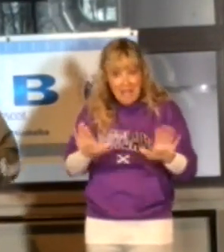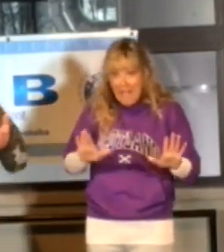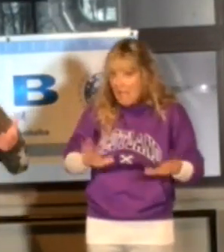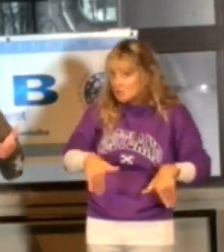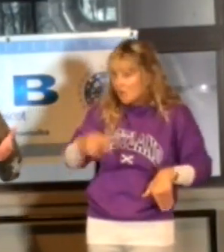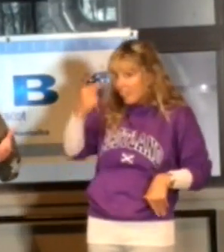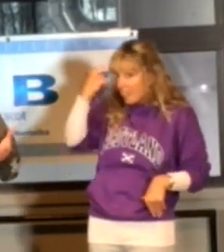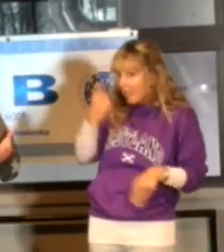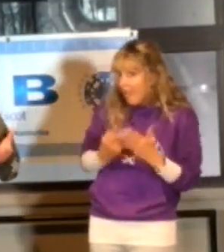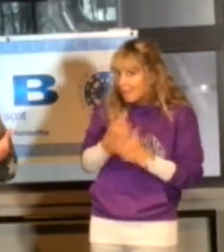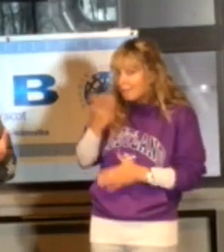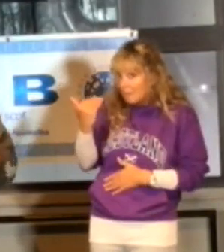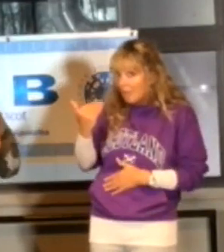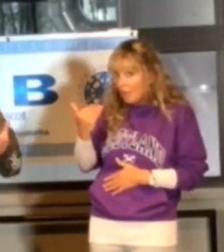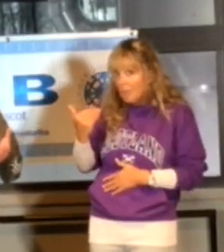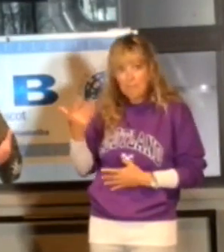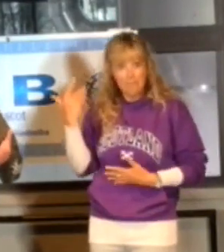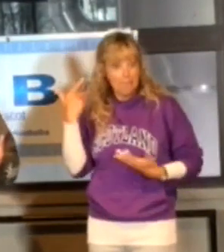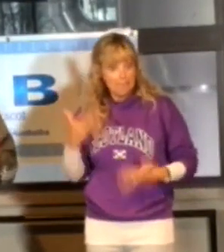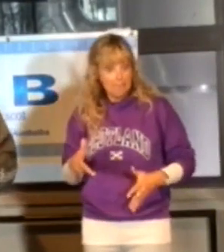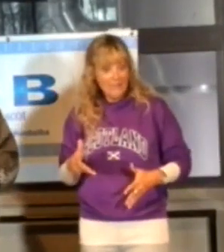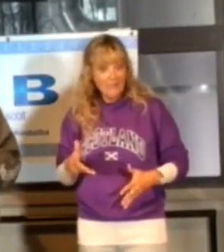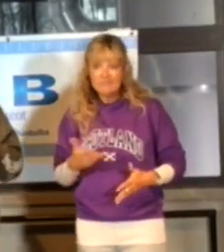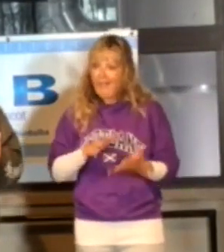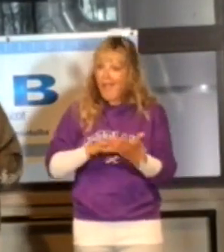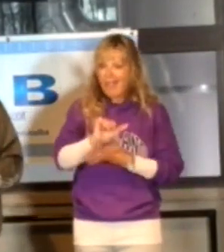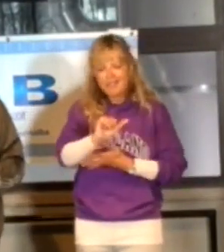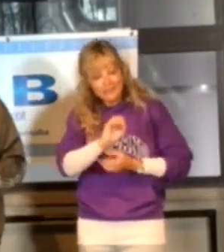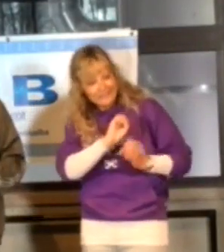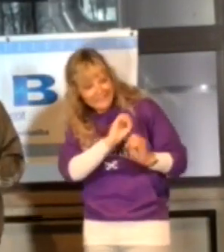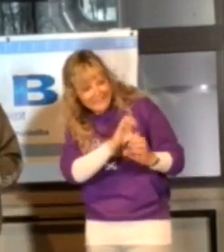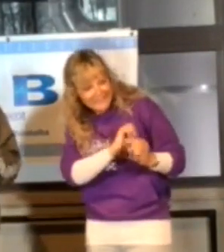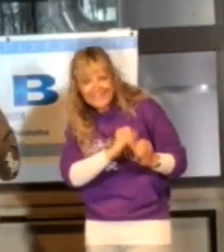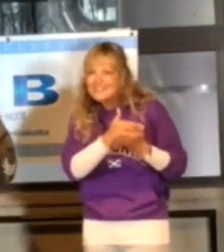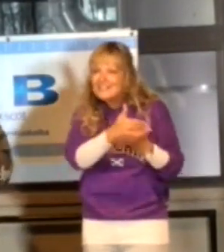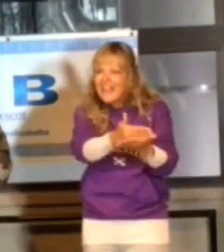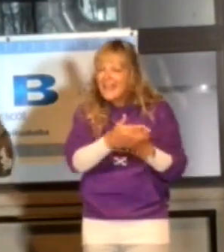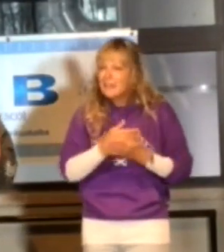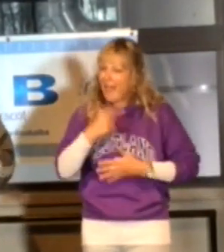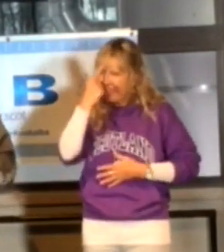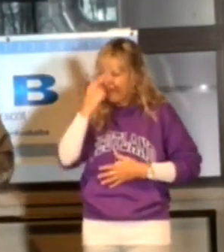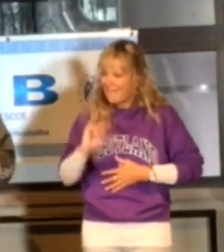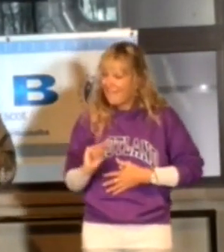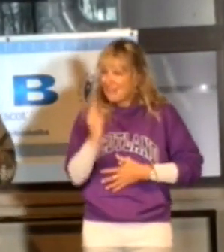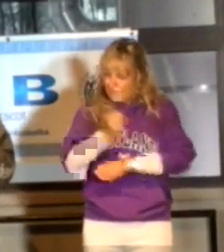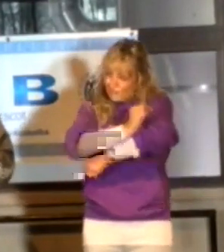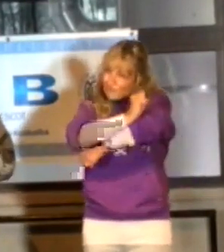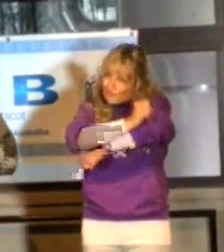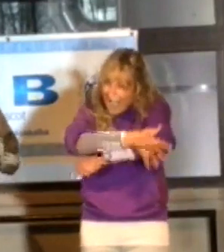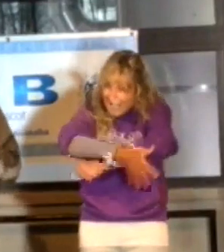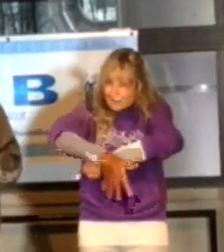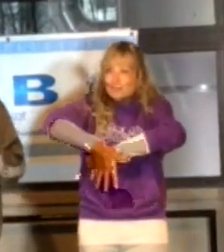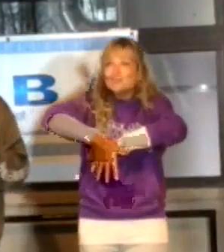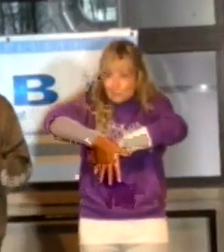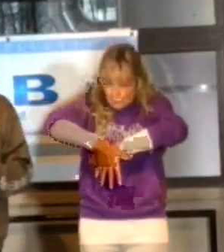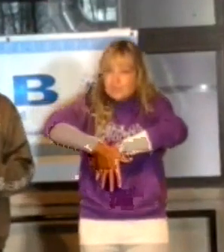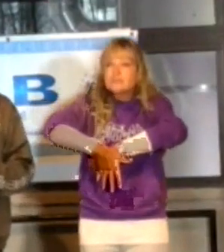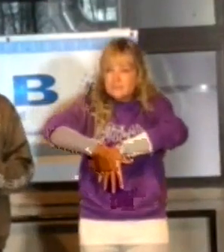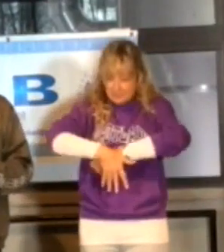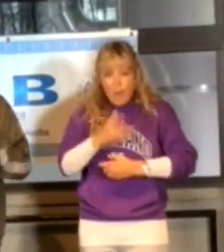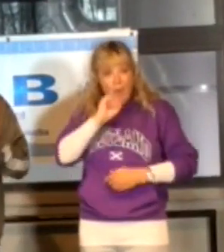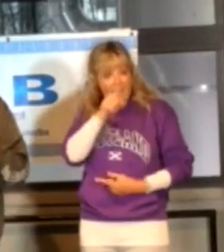shared things before, we share culture, we share so many things, but for the first time, our grassroots movements are meeting this